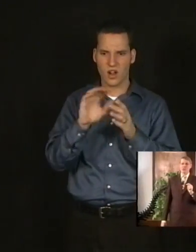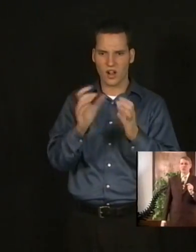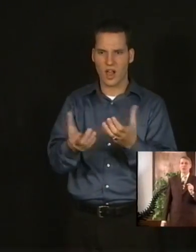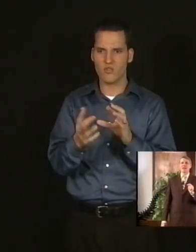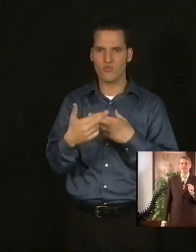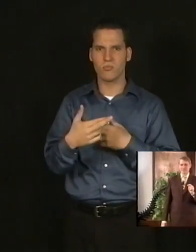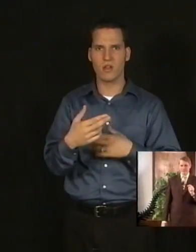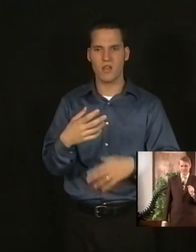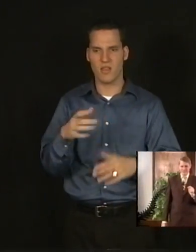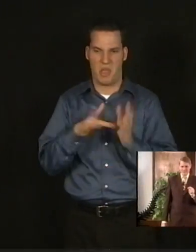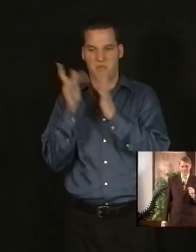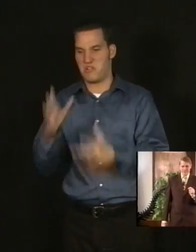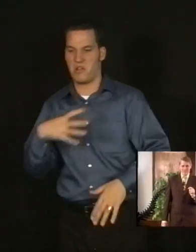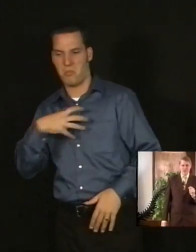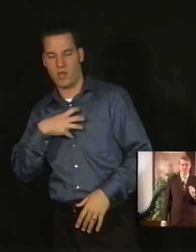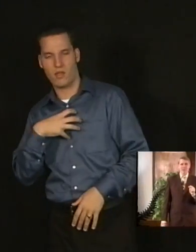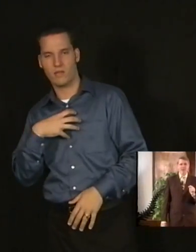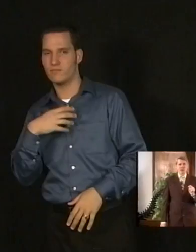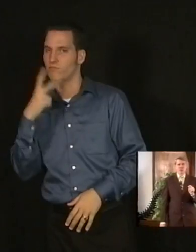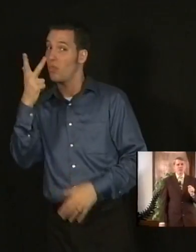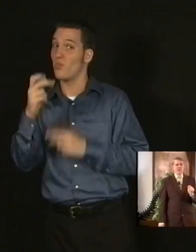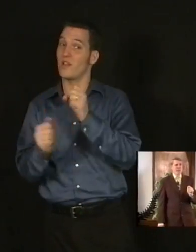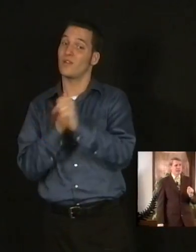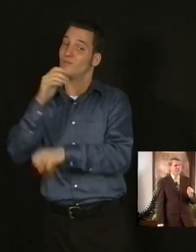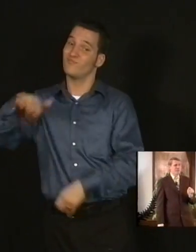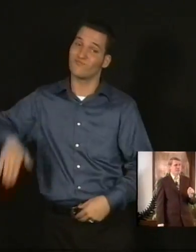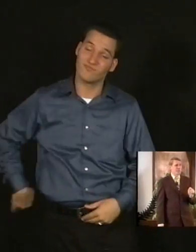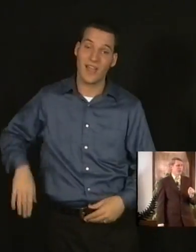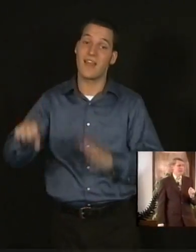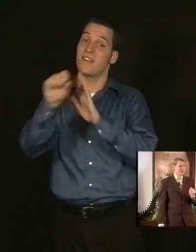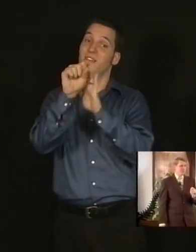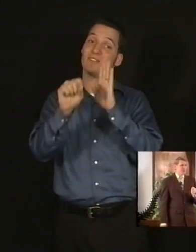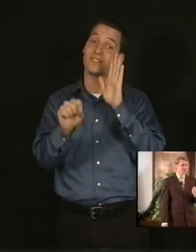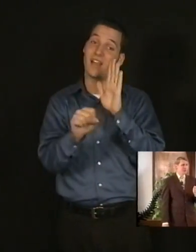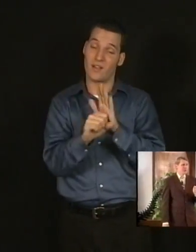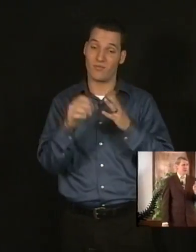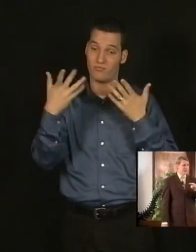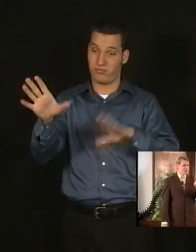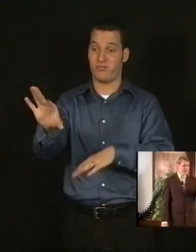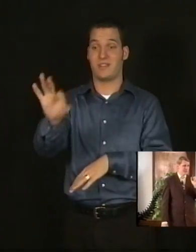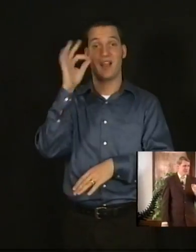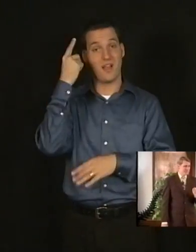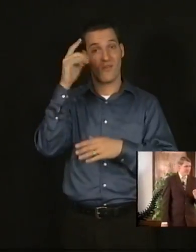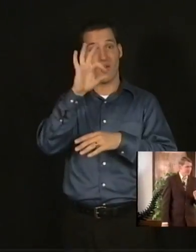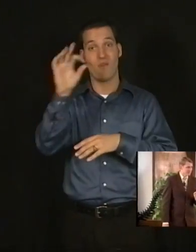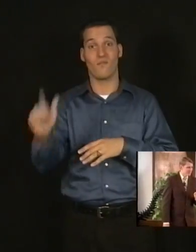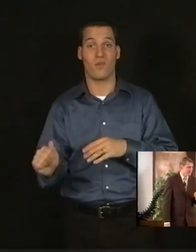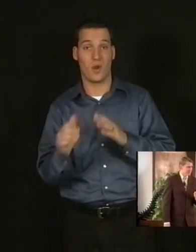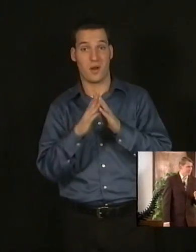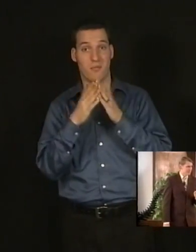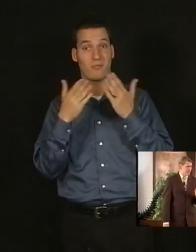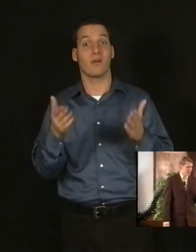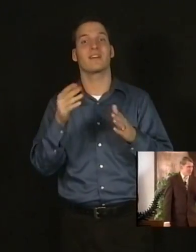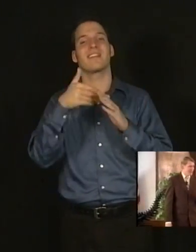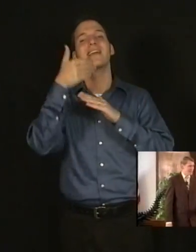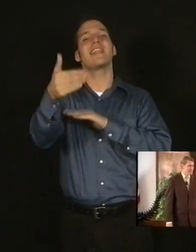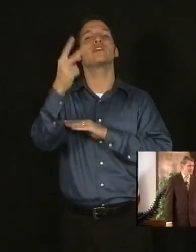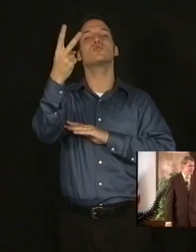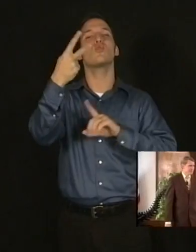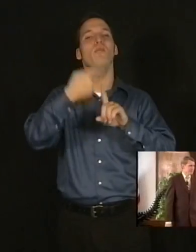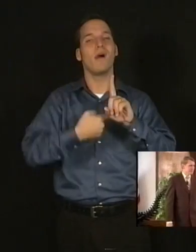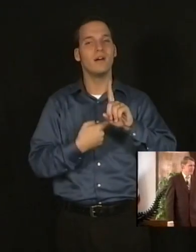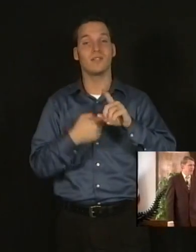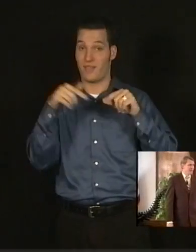about 3 years too late. State standards are going to be selected for Florida textbooks in the next 2 months. This is the